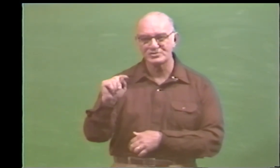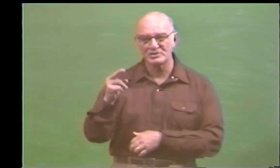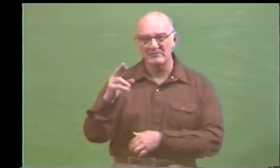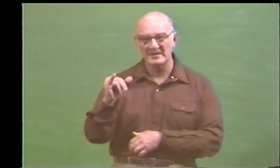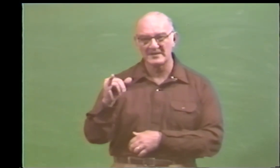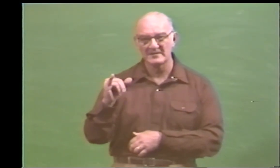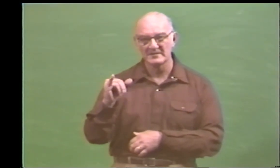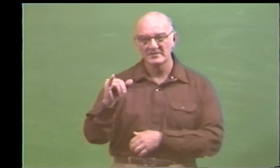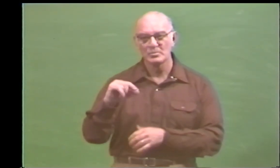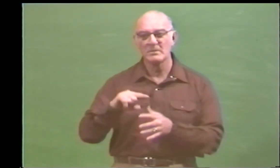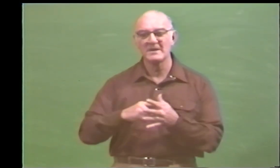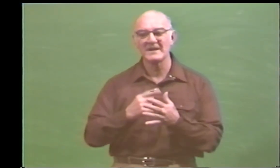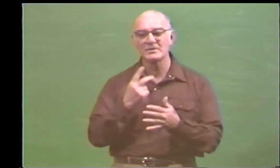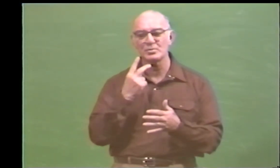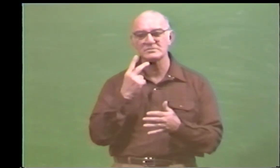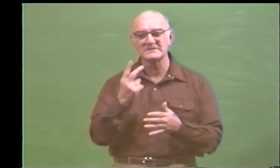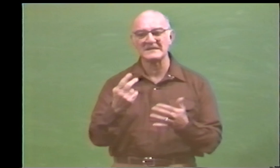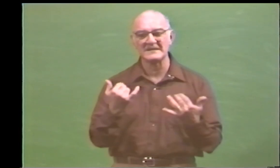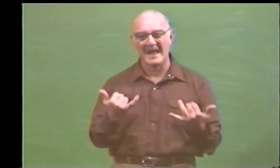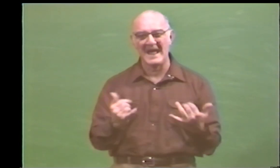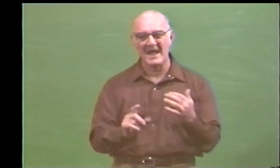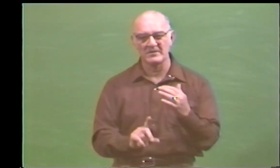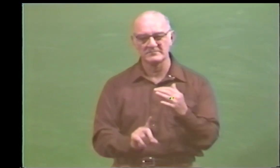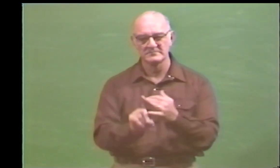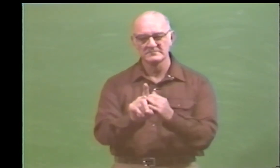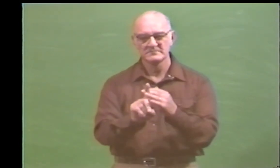century, we begin to see now